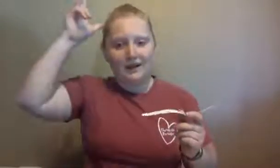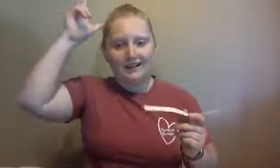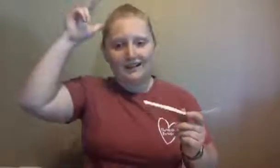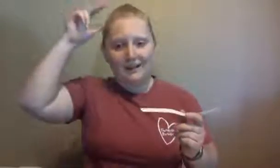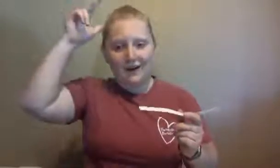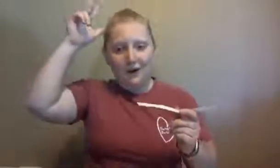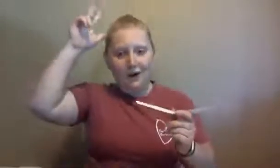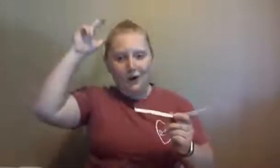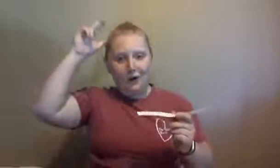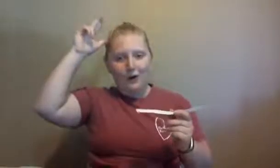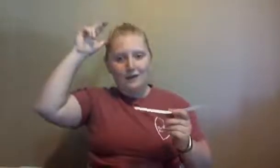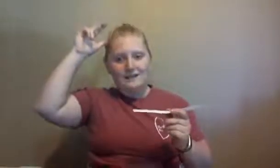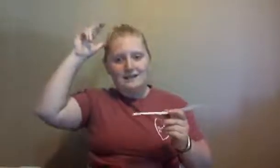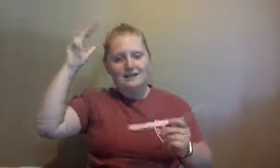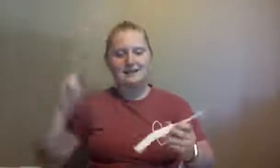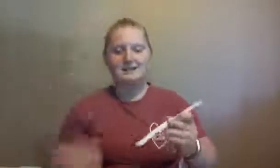was horse.